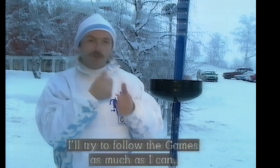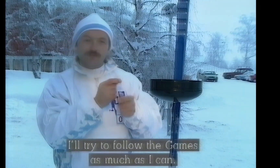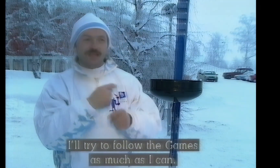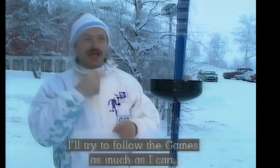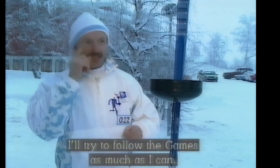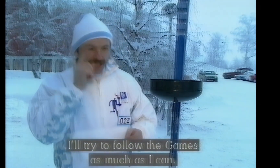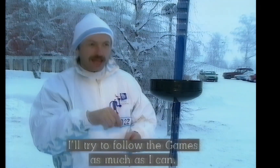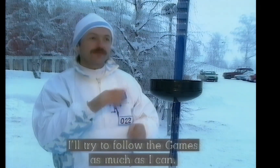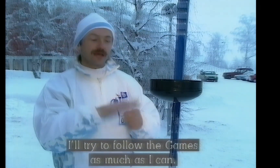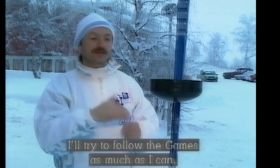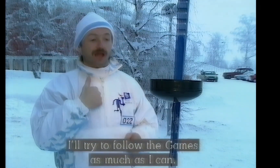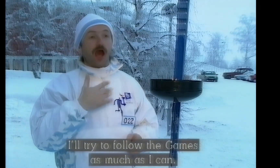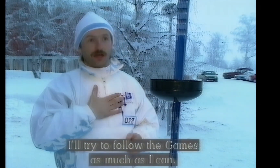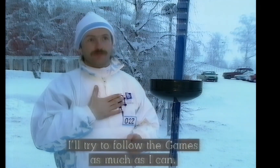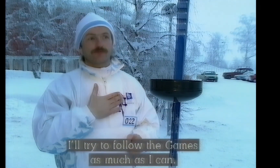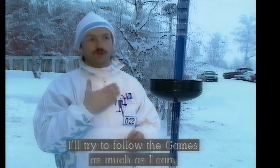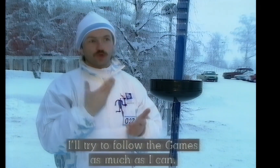Yes, well, I'll try to follow the games as much as I can.